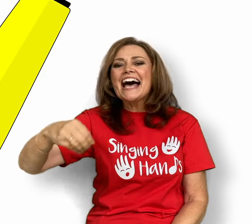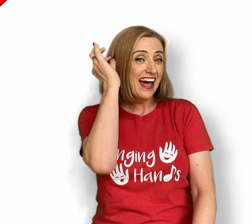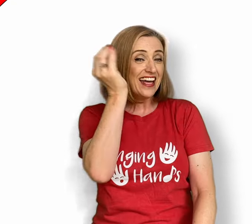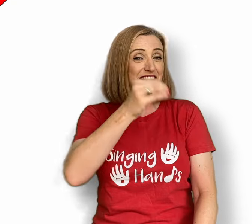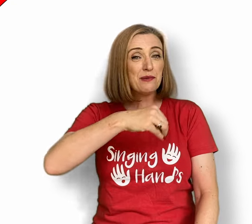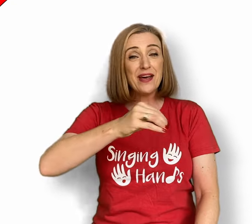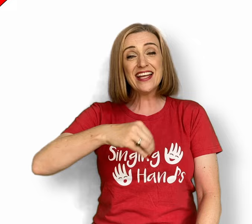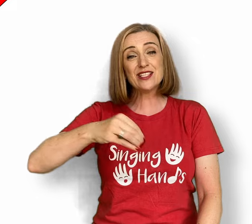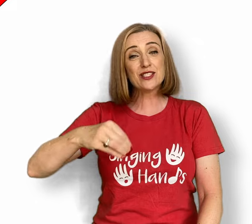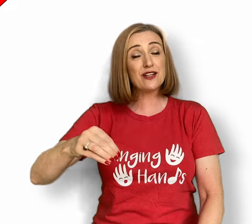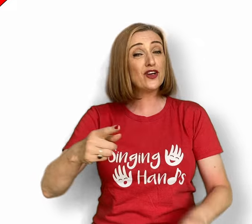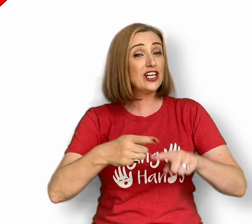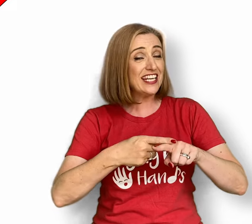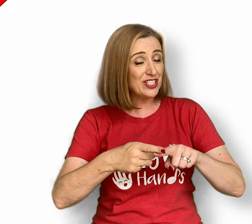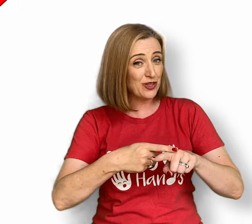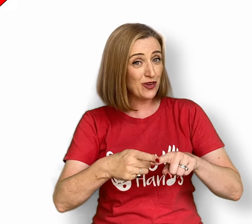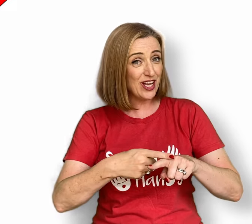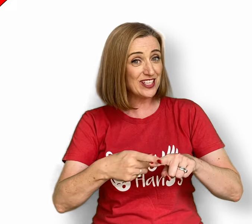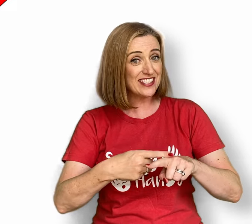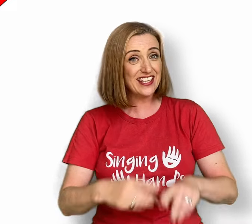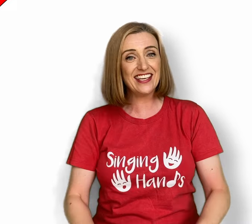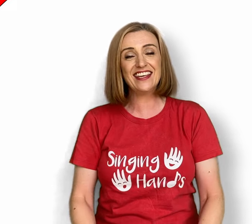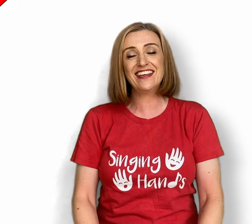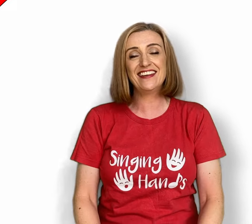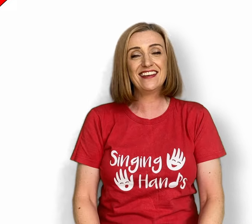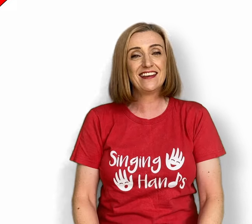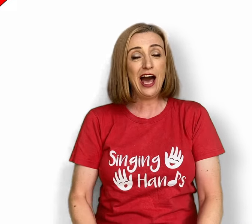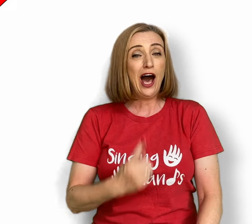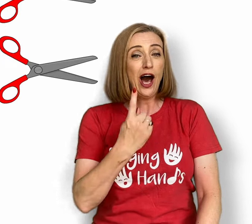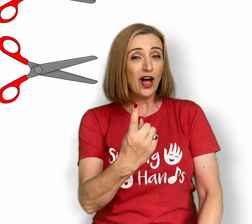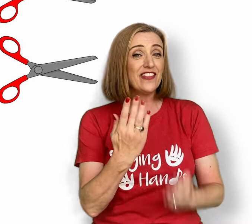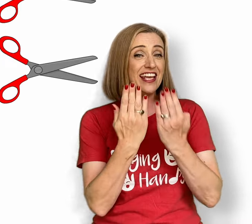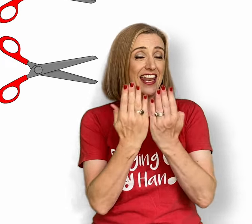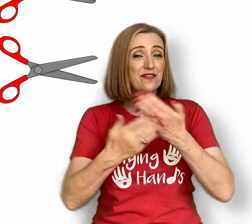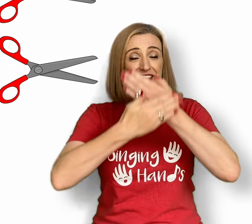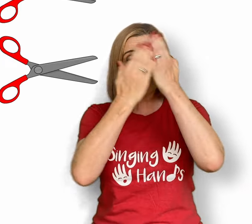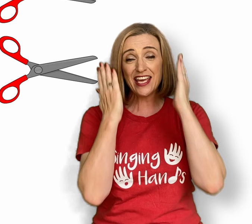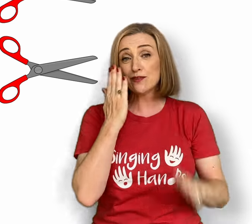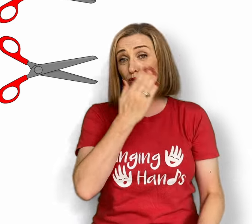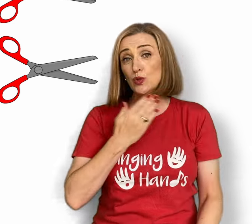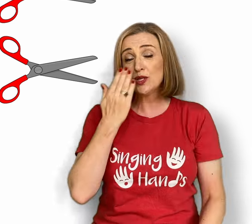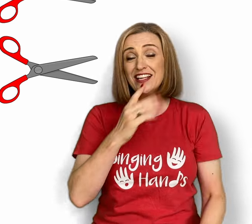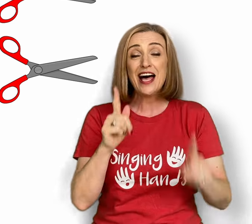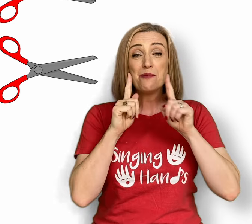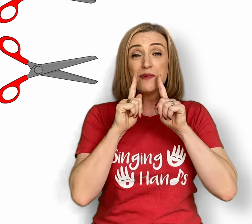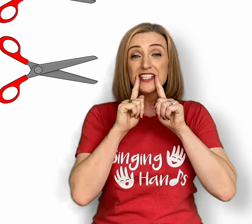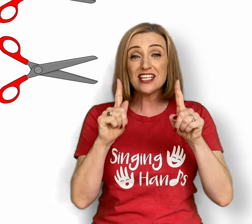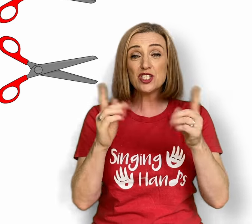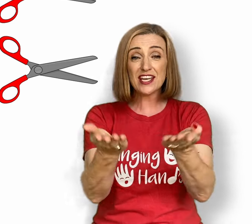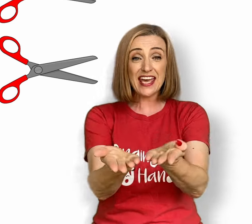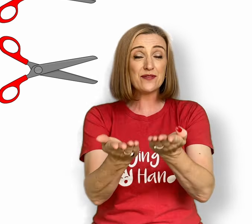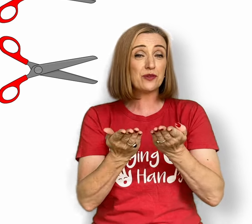pens and a pencil for literacy. On the 11th day of school,